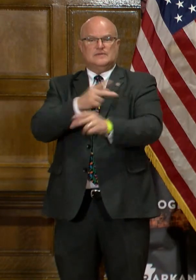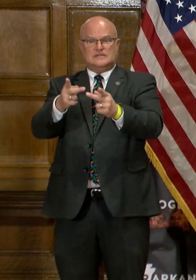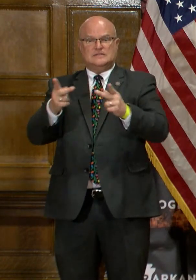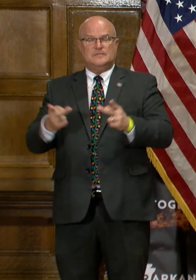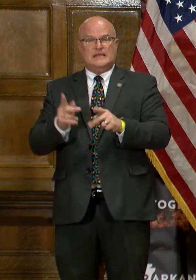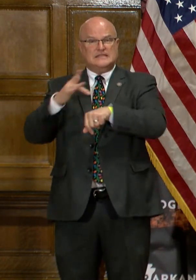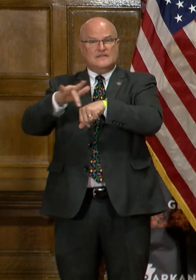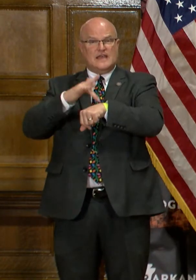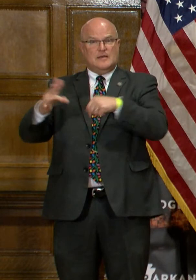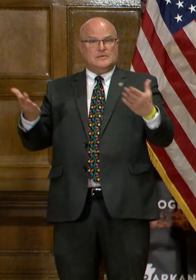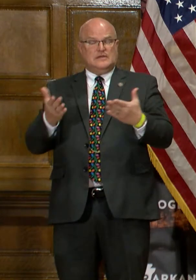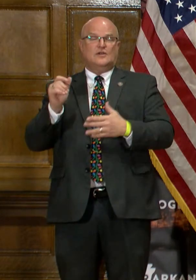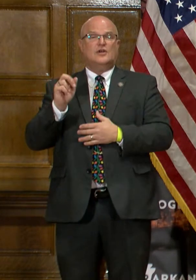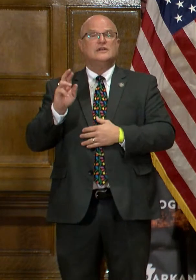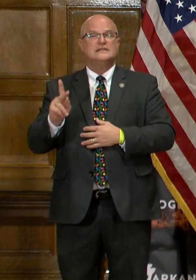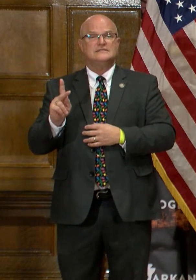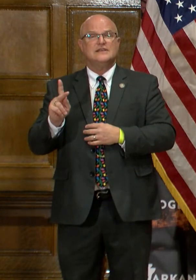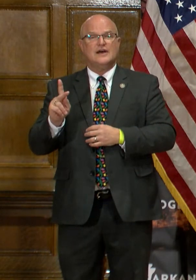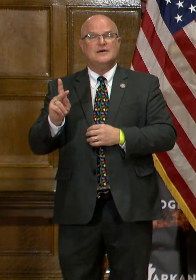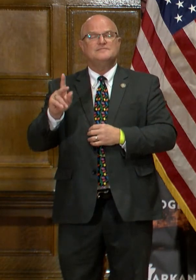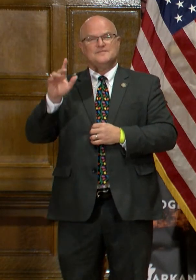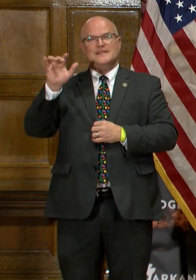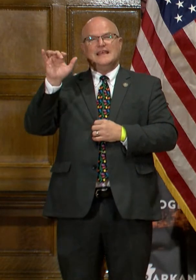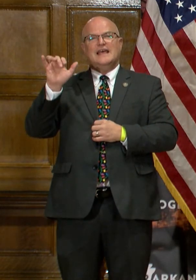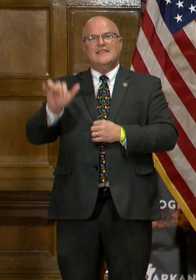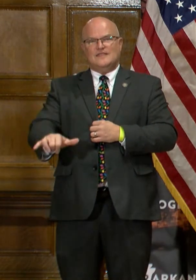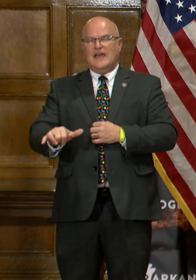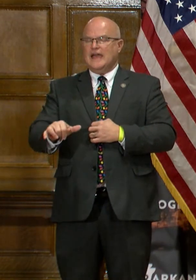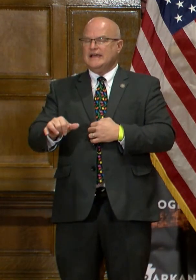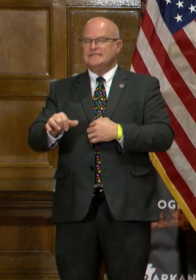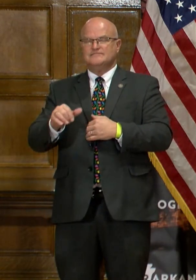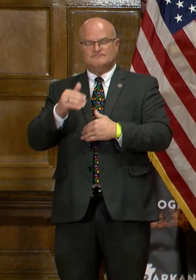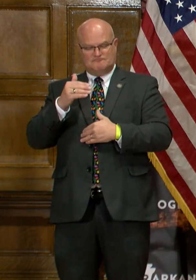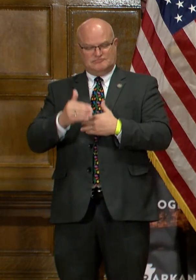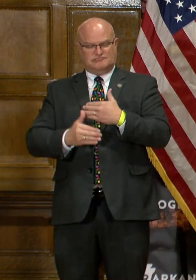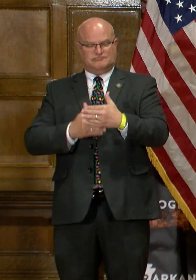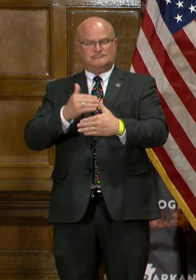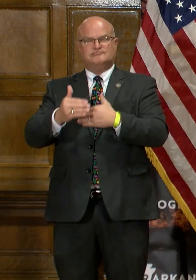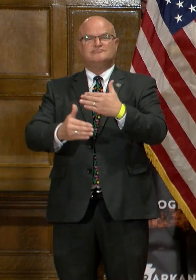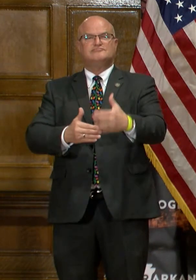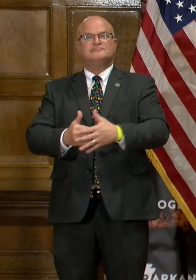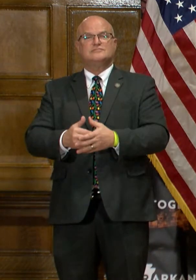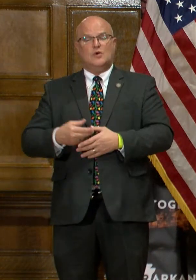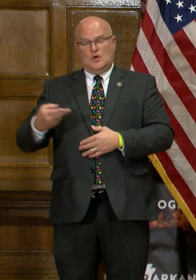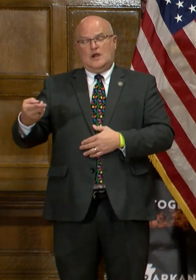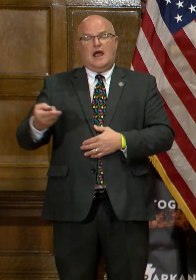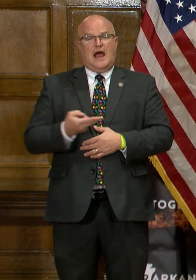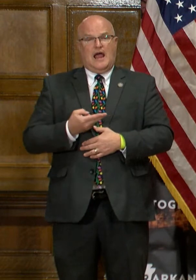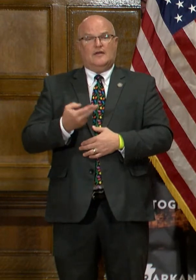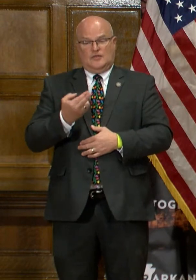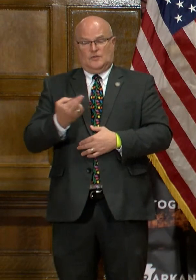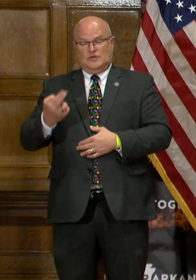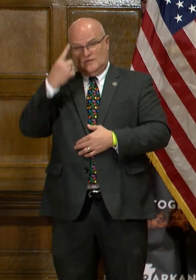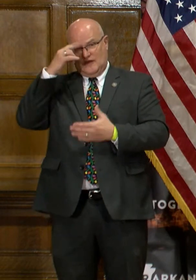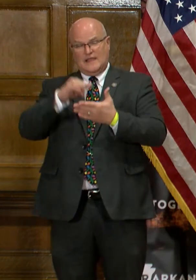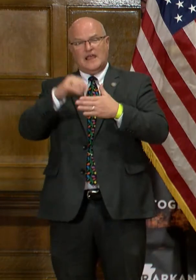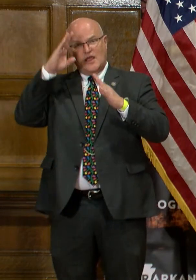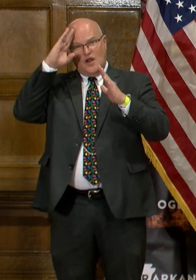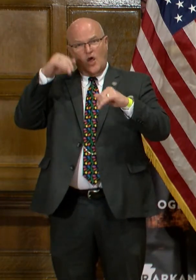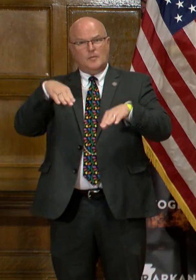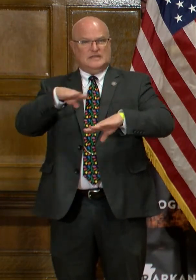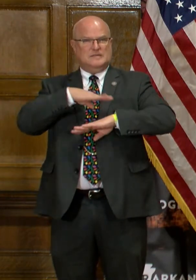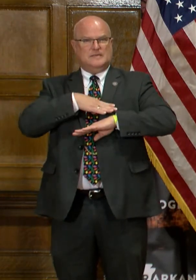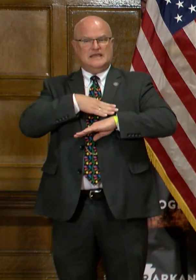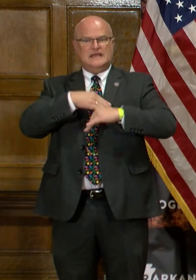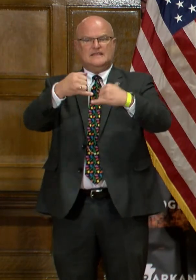in Arkansas, that is on target. We're hiring the resources for it. We hope to meet that deadline that we